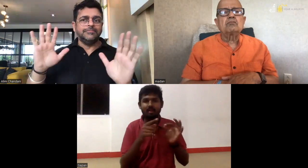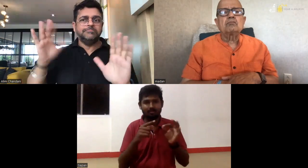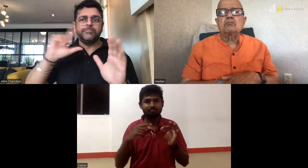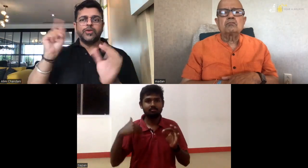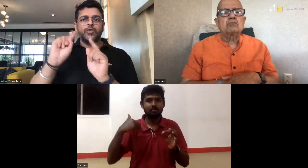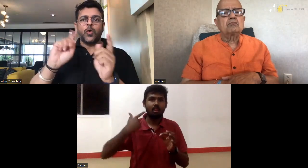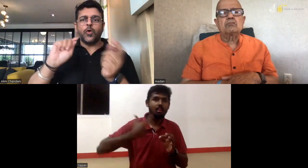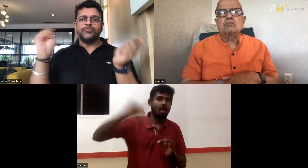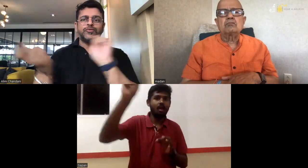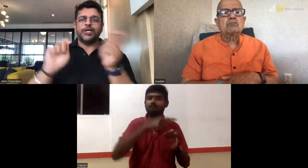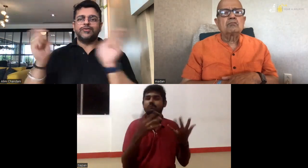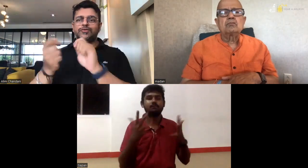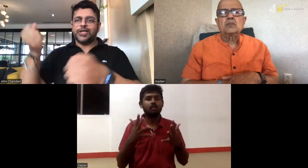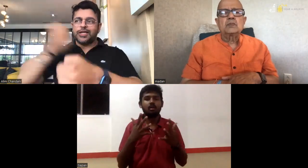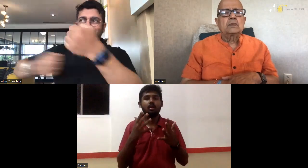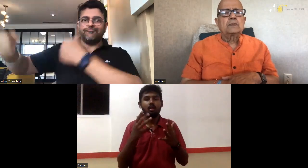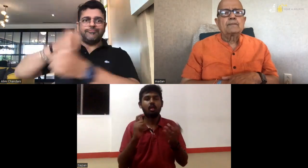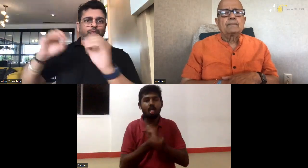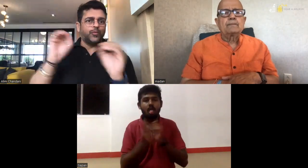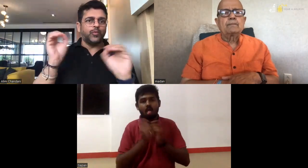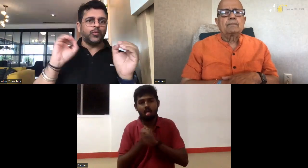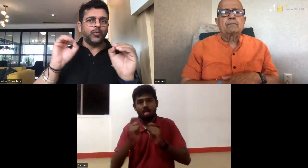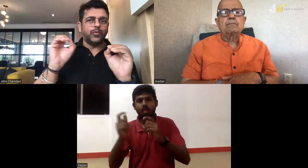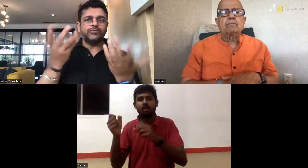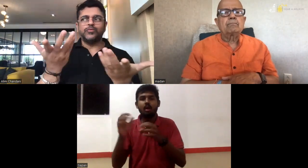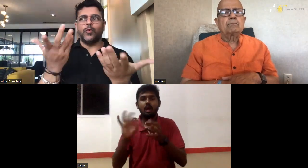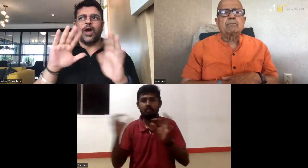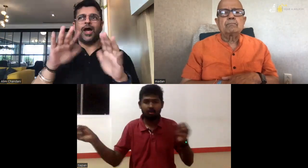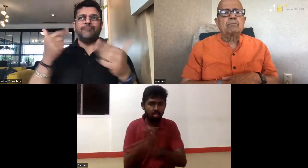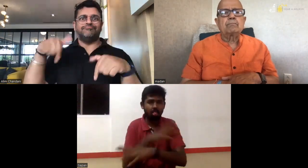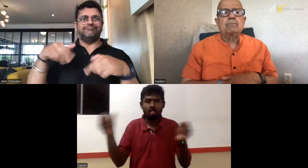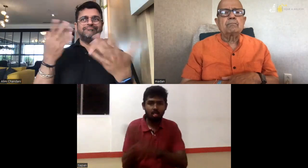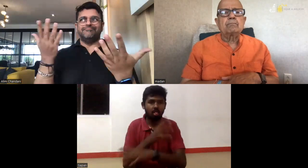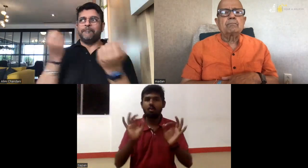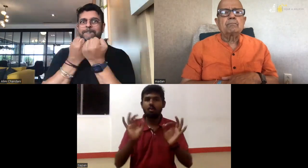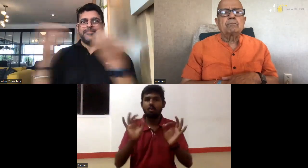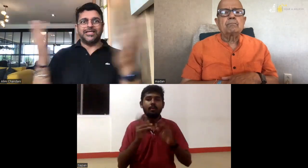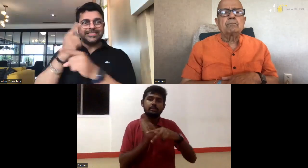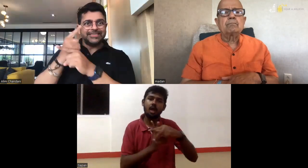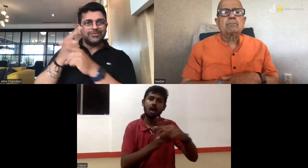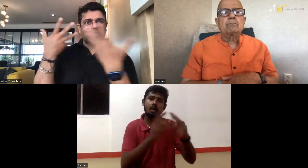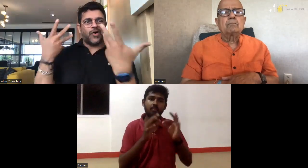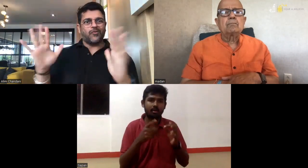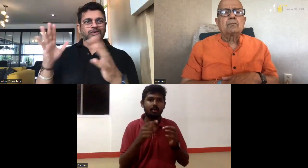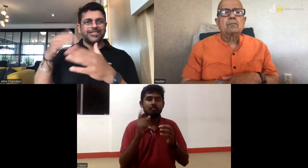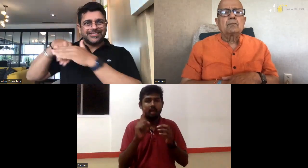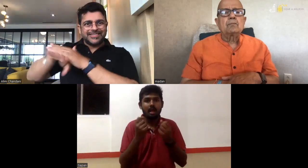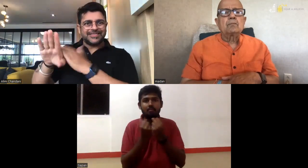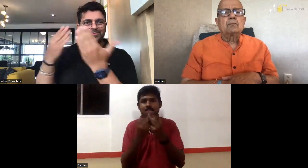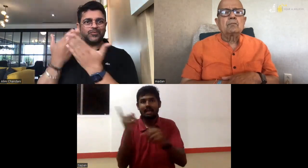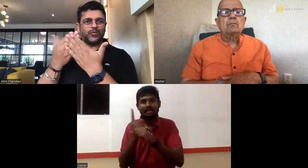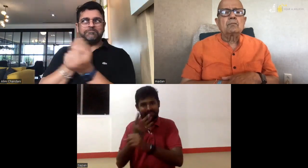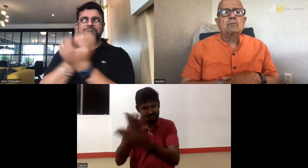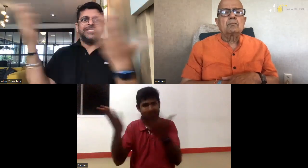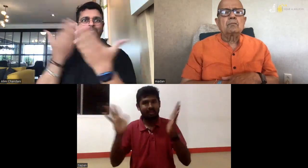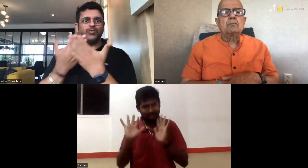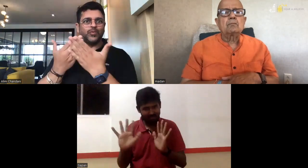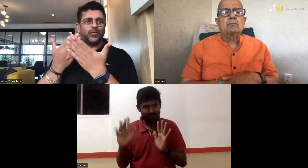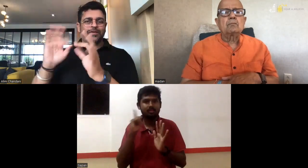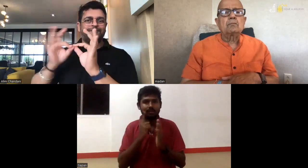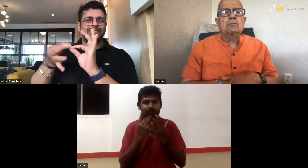mistake, but it's better to come together and work on it. So Dr. Alim Singh, yes, it's a good idea.